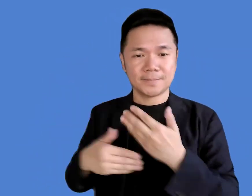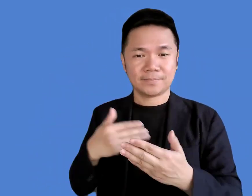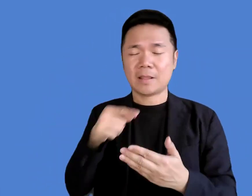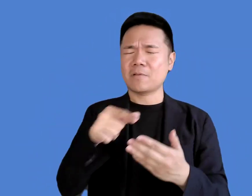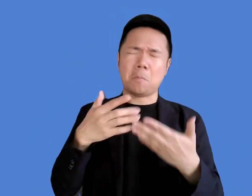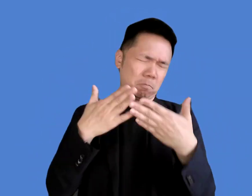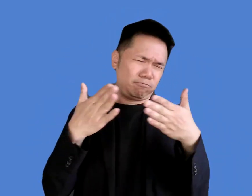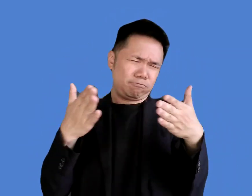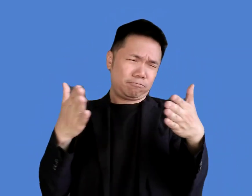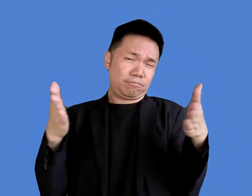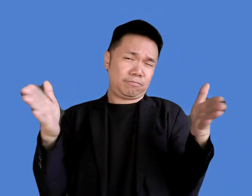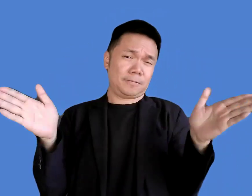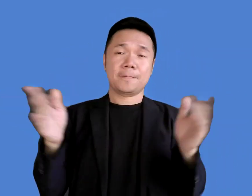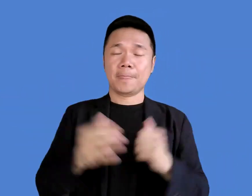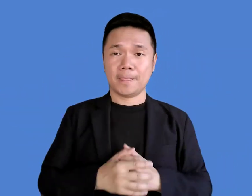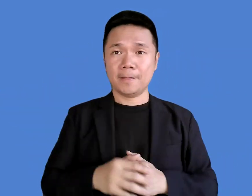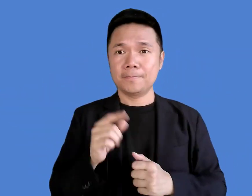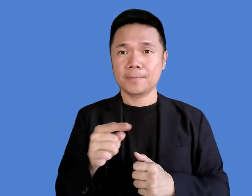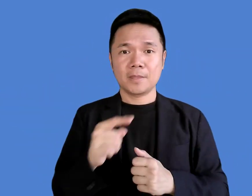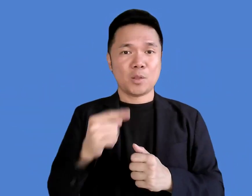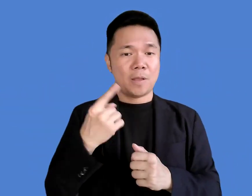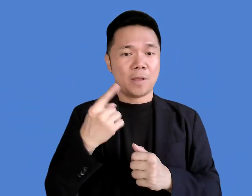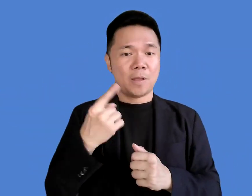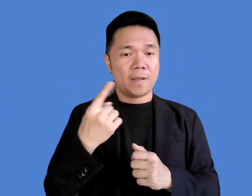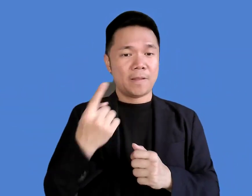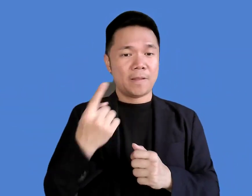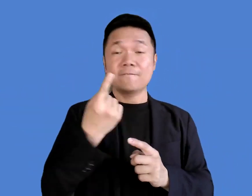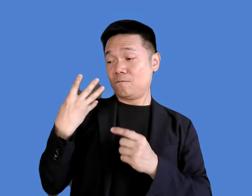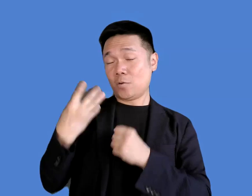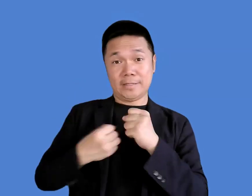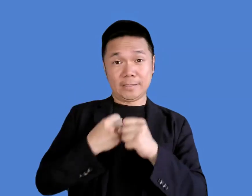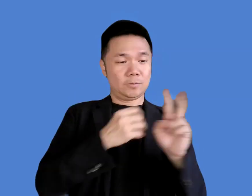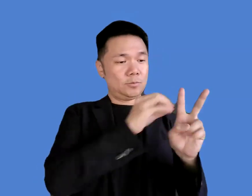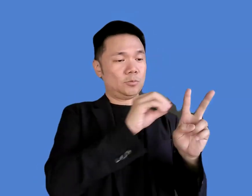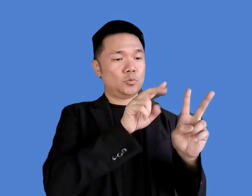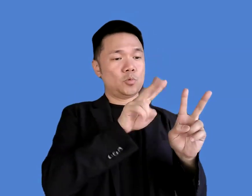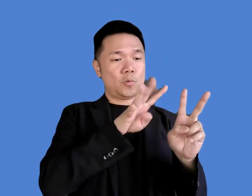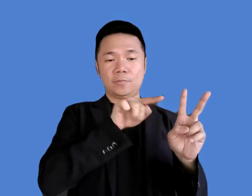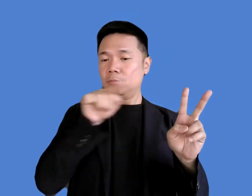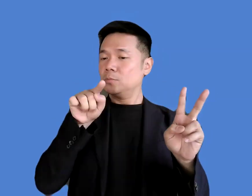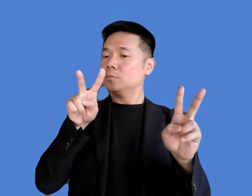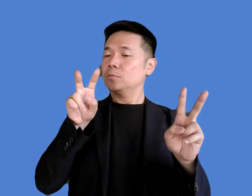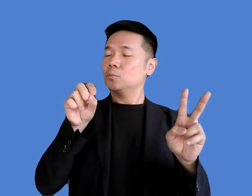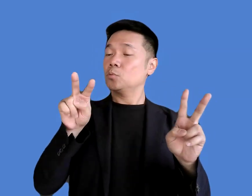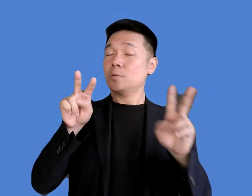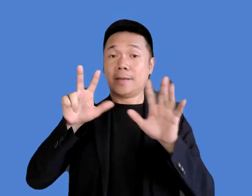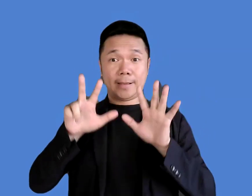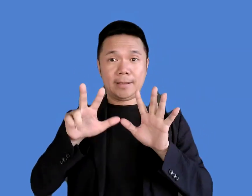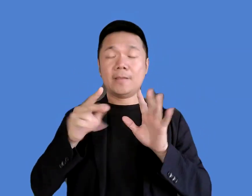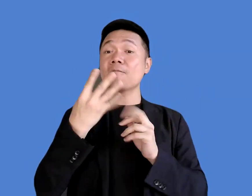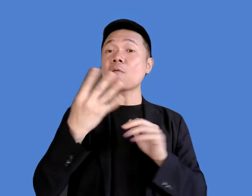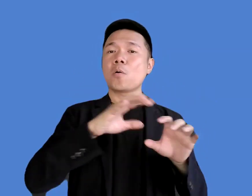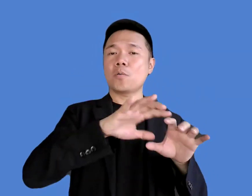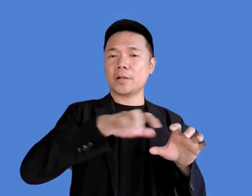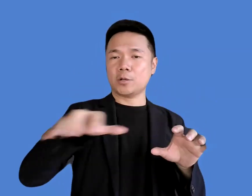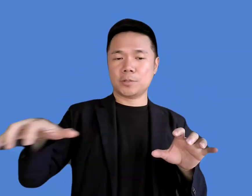larger platform. We're starting with the first 4 years, 2024 to 2028. In 4 countries, we